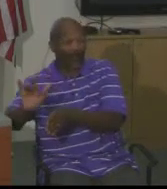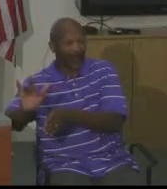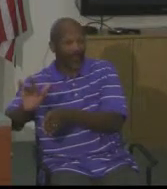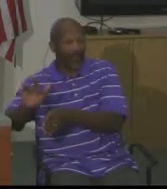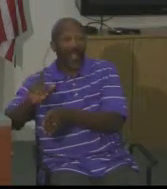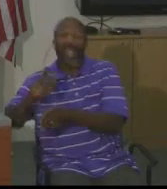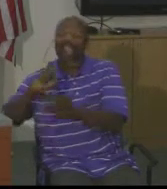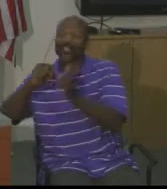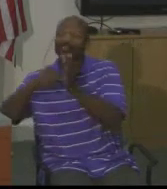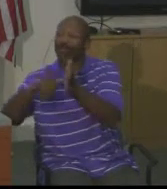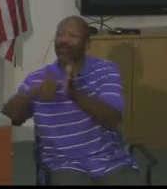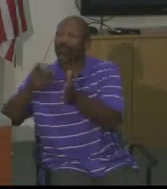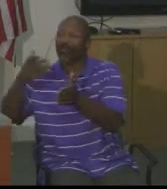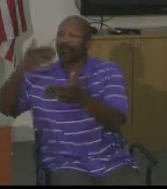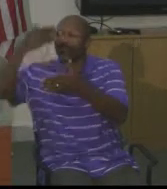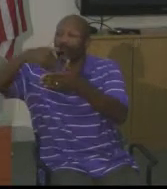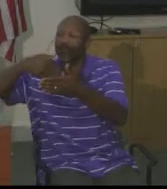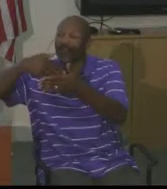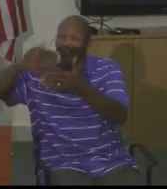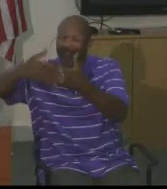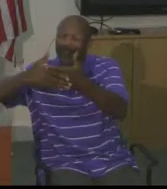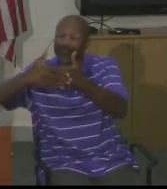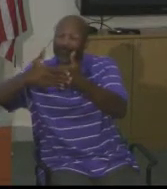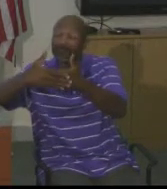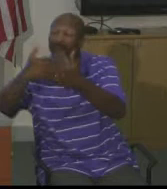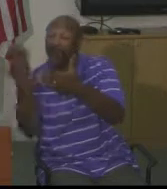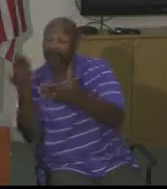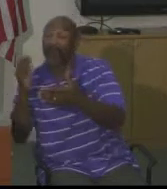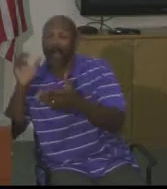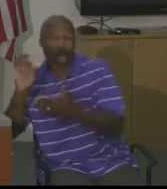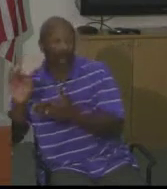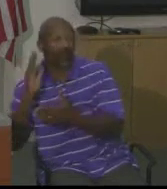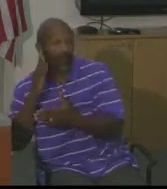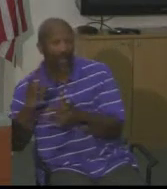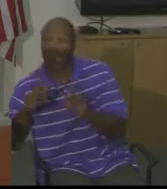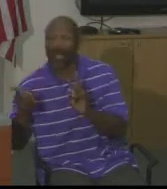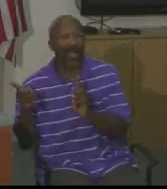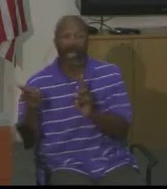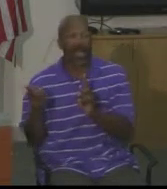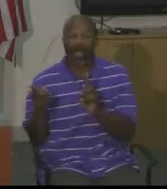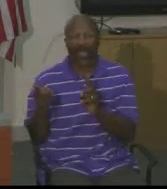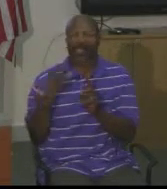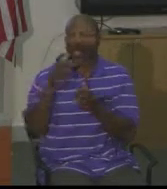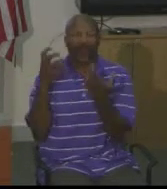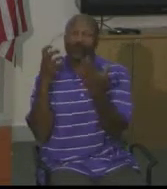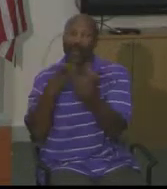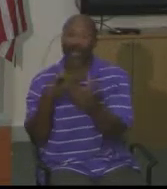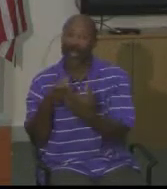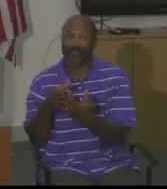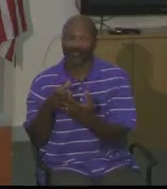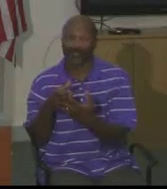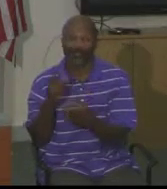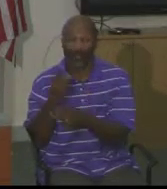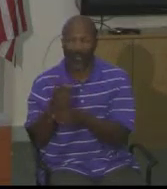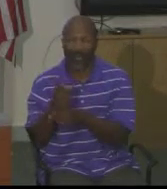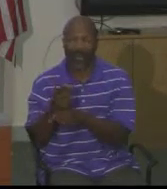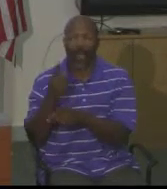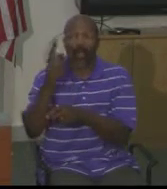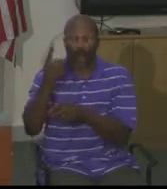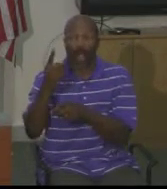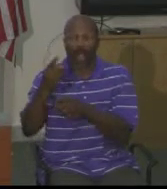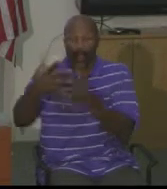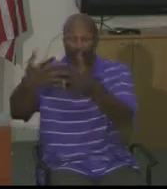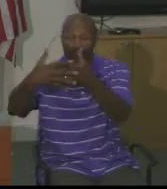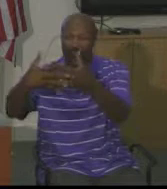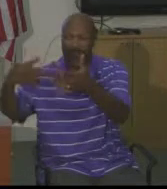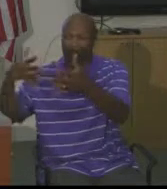a sample back panel, but it probably didn't match your motherboard, right? Only once have I ever